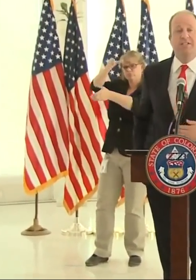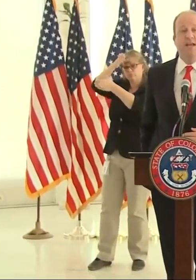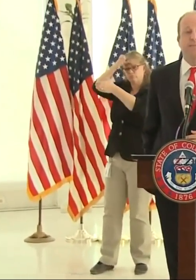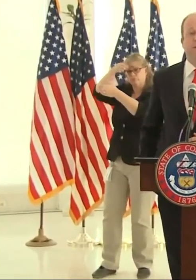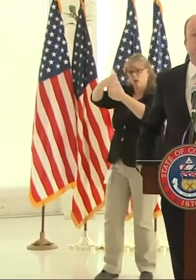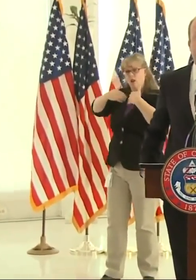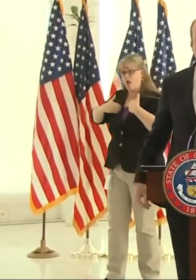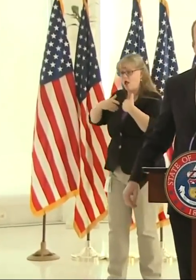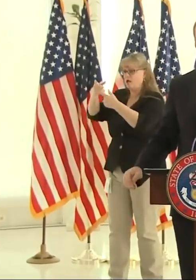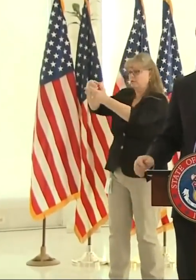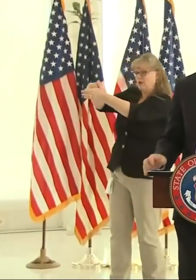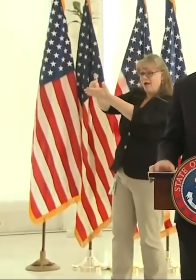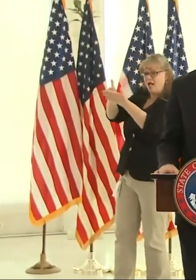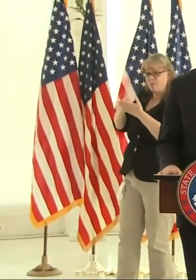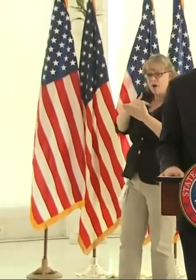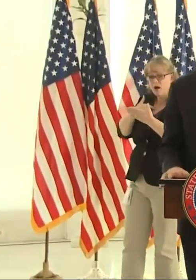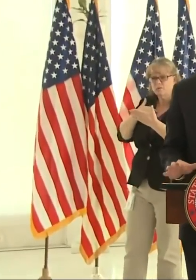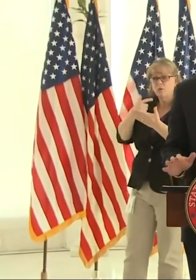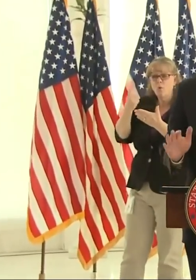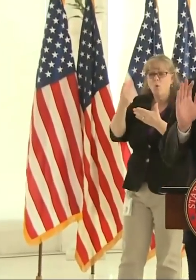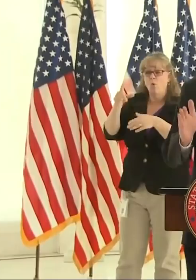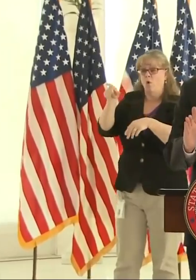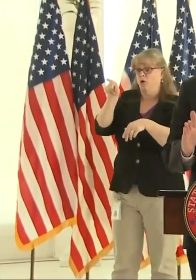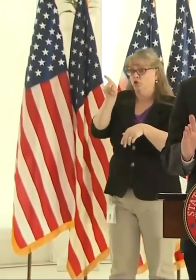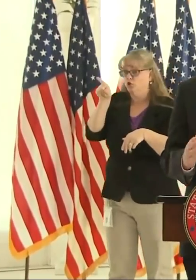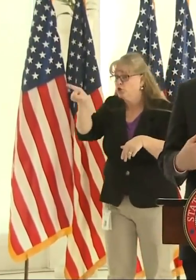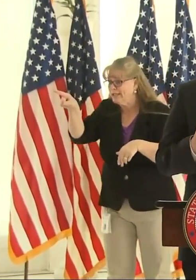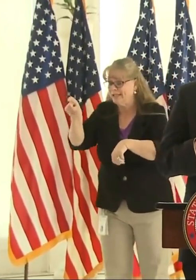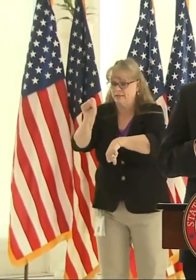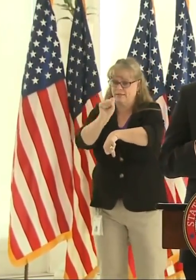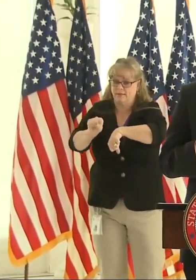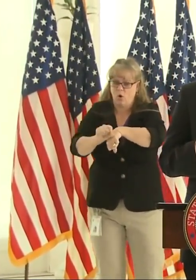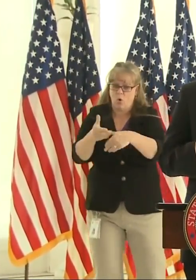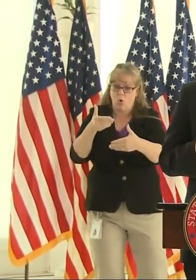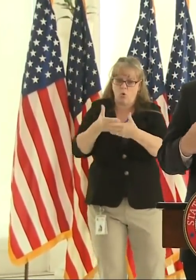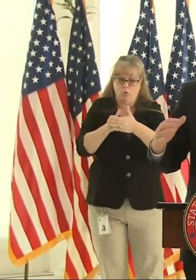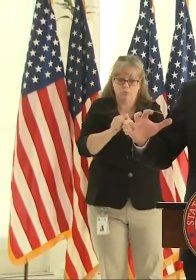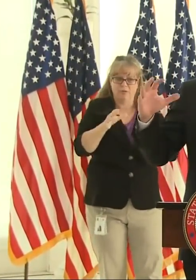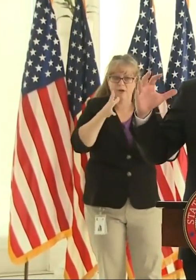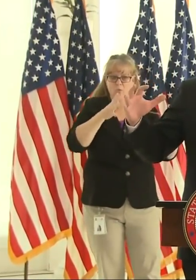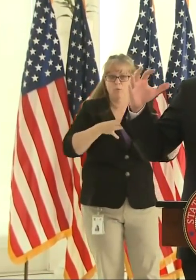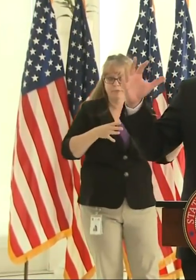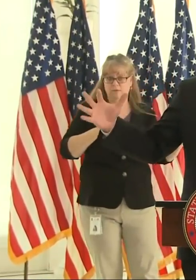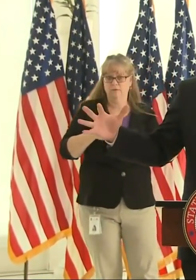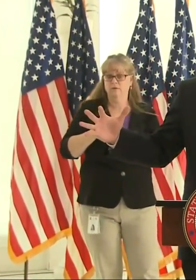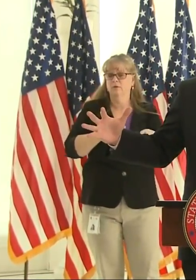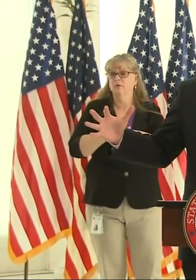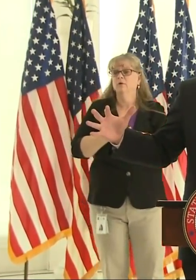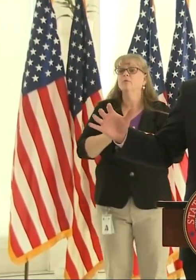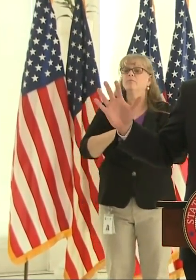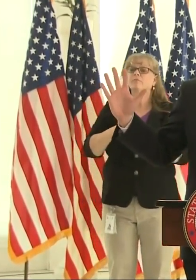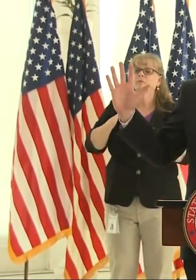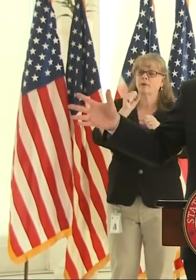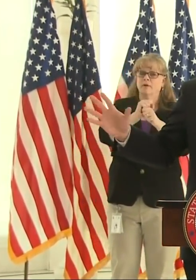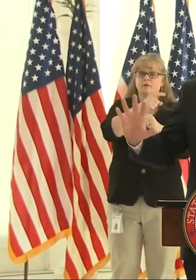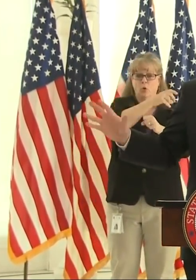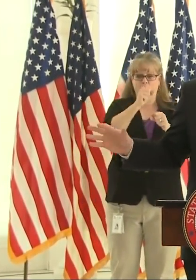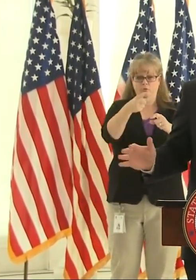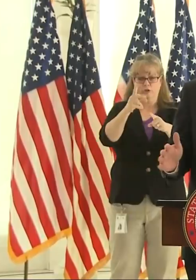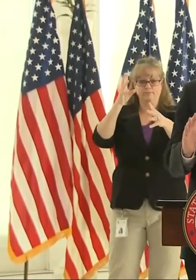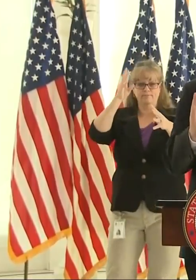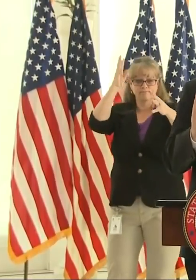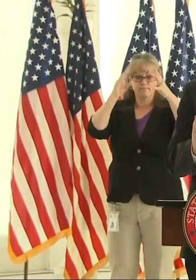worked with our state epidemiologist, Dr. Rachel Herlihy, on this model. And I want to be clear, as governor, I look at all the models out there. You create